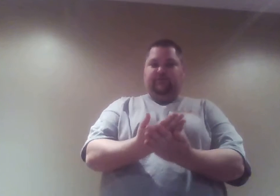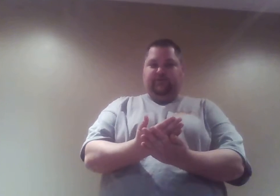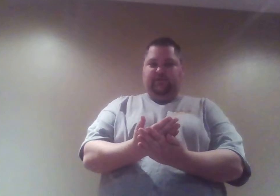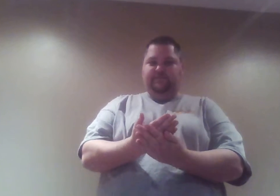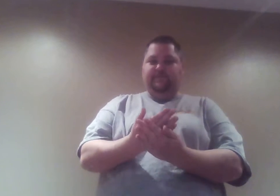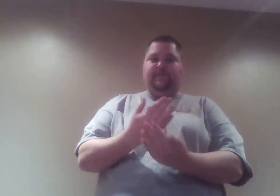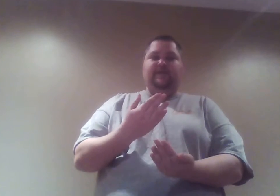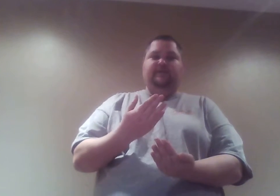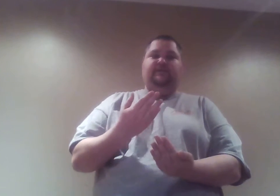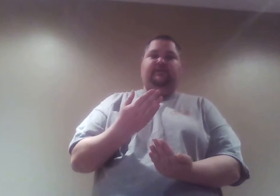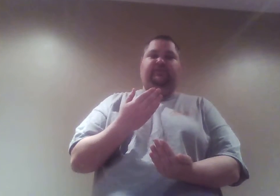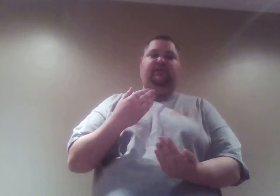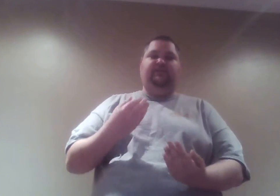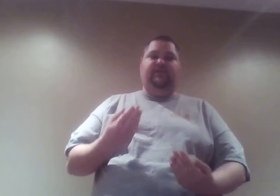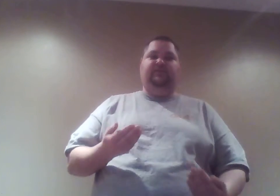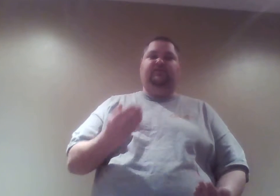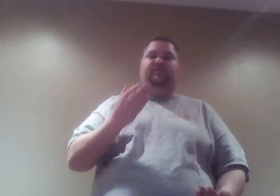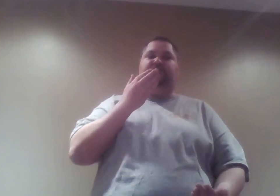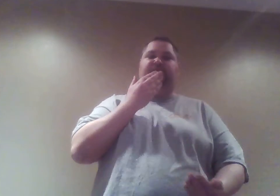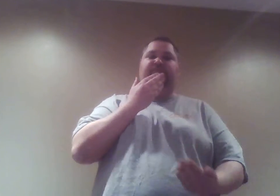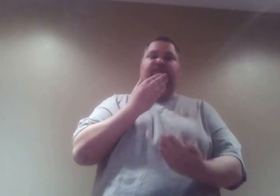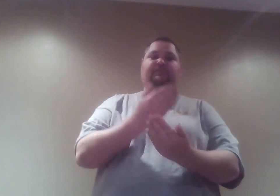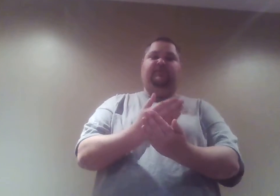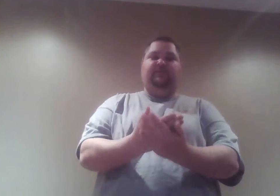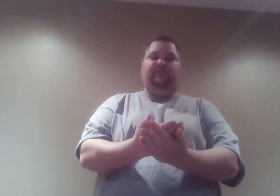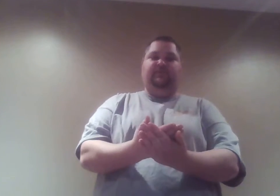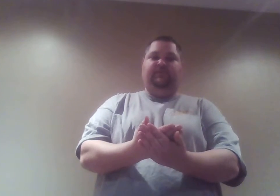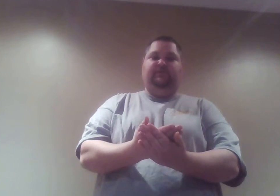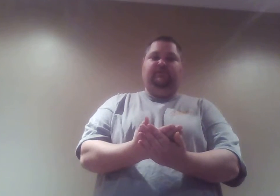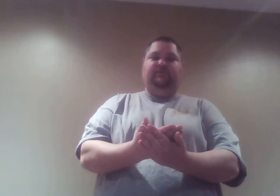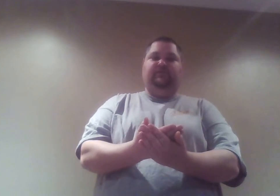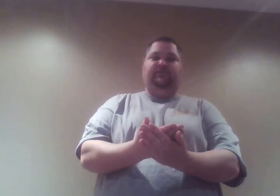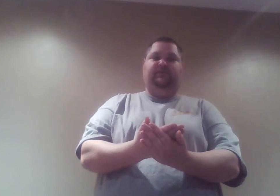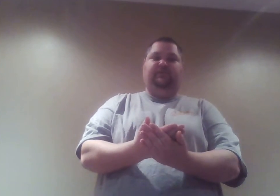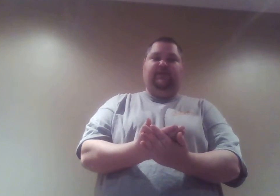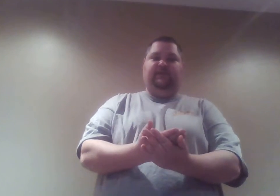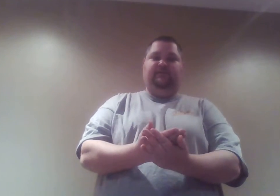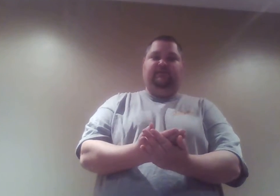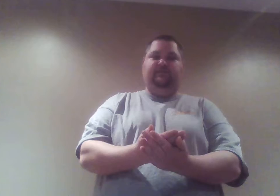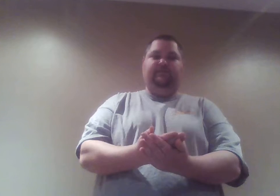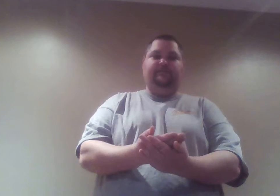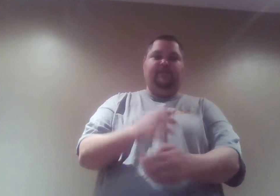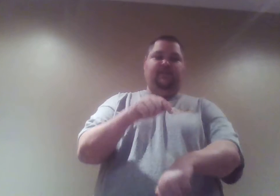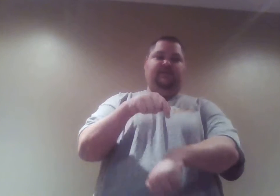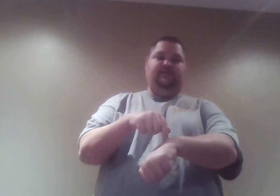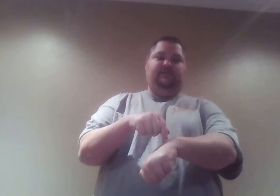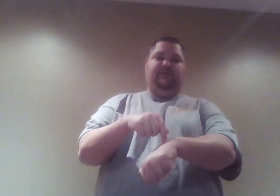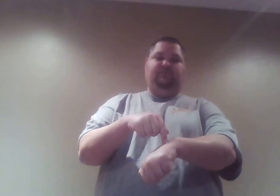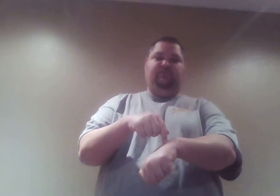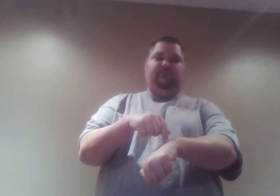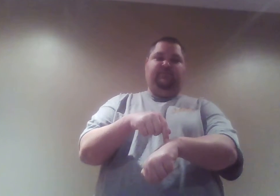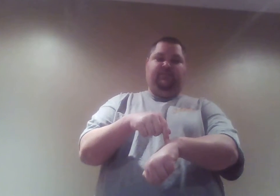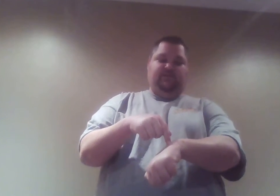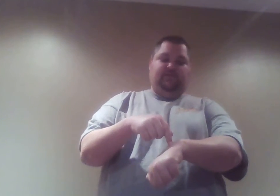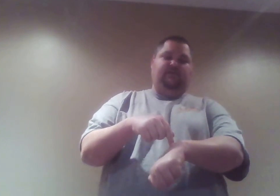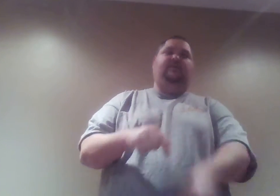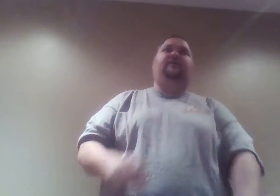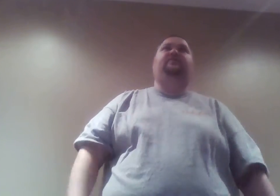Good. It's like thank you, except you're going towards your other hand. Time, and